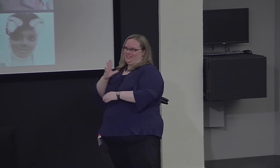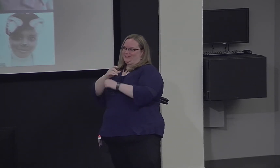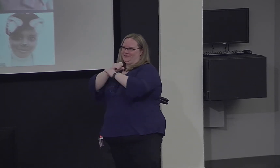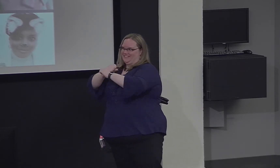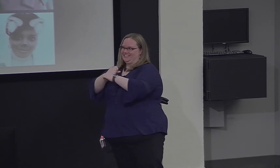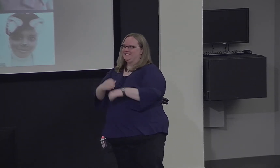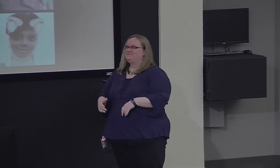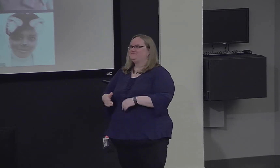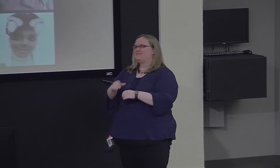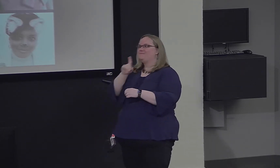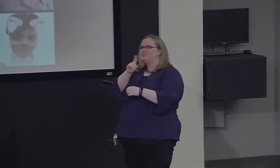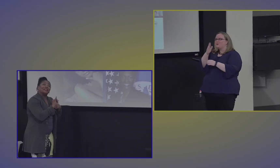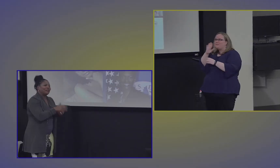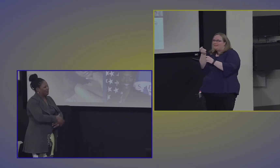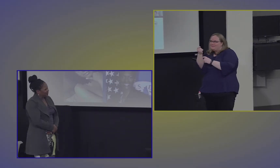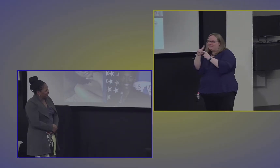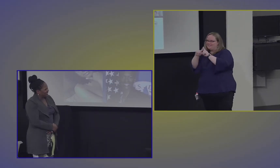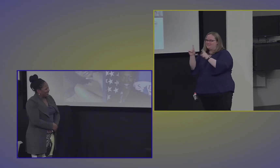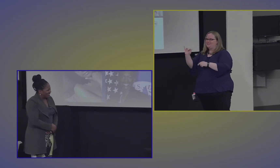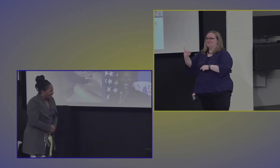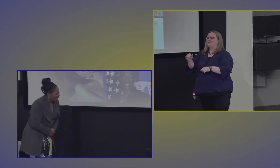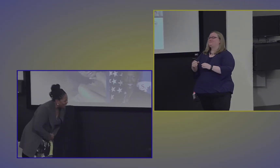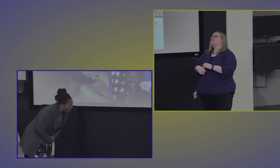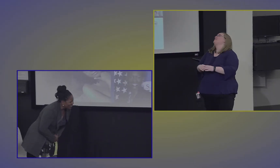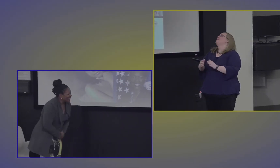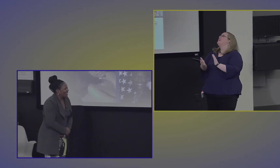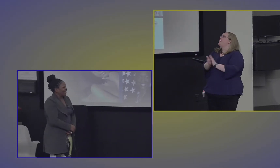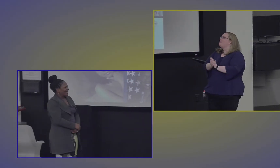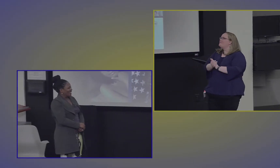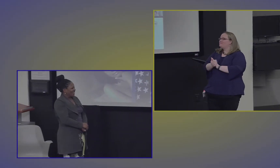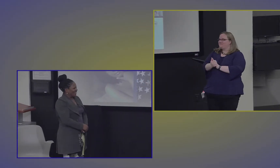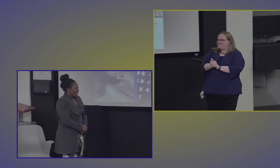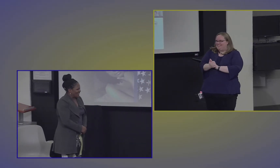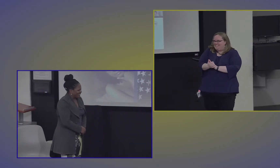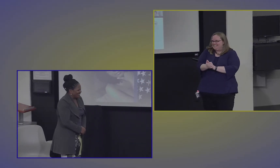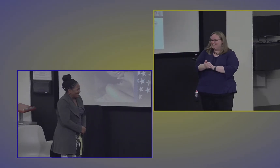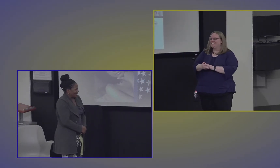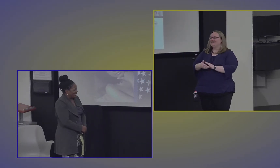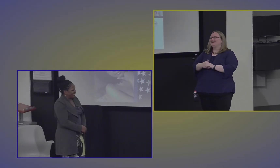Don't get me started. I'm looking forward to your official defense, and I'm sure it will be slightly different than what you shared today.